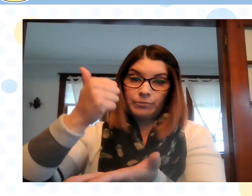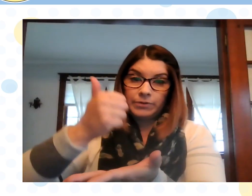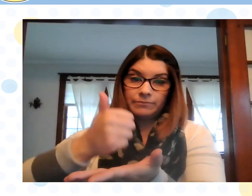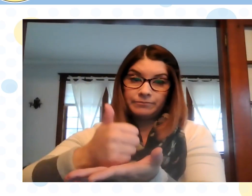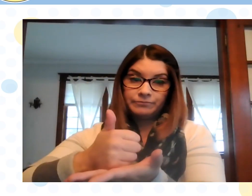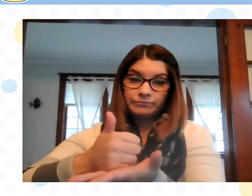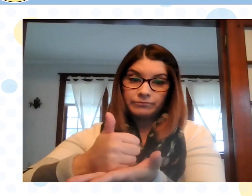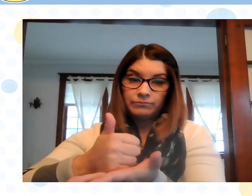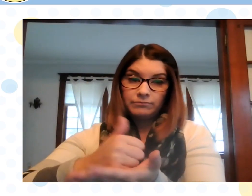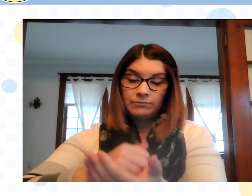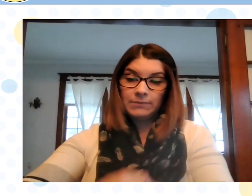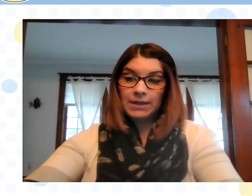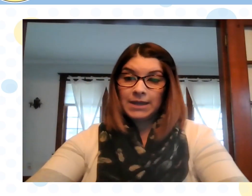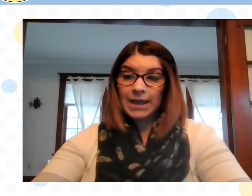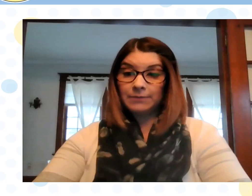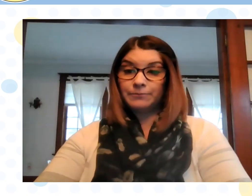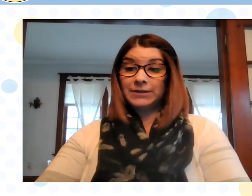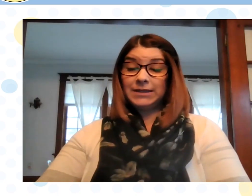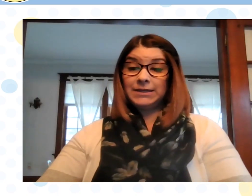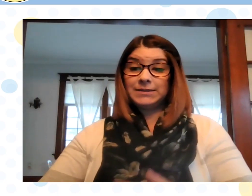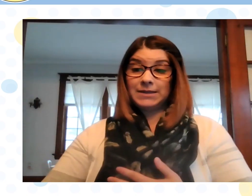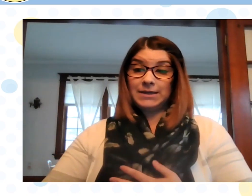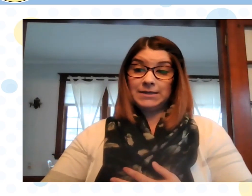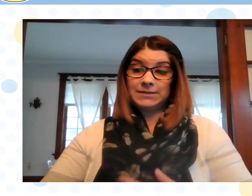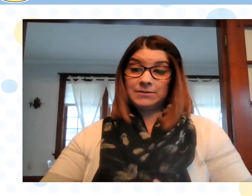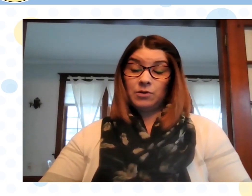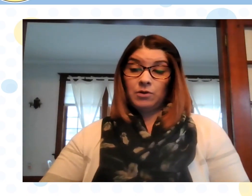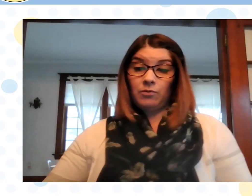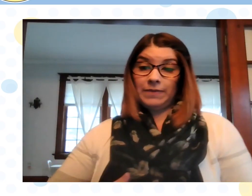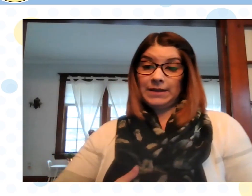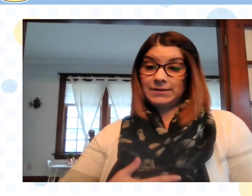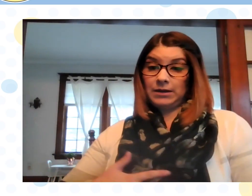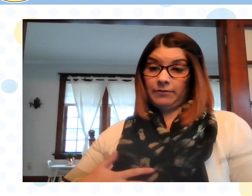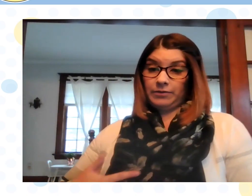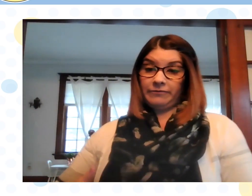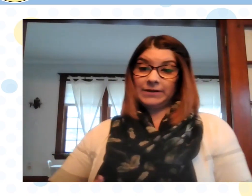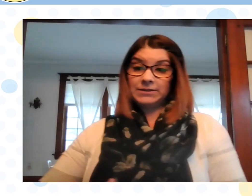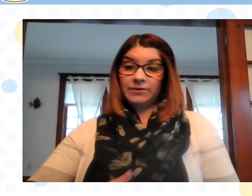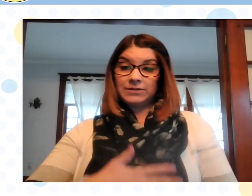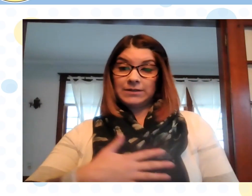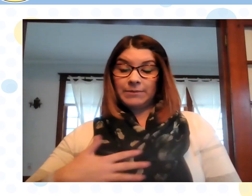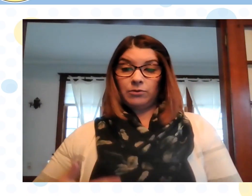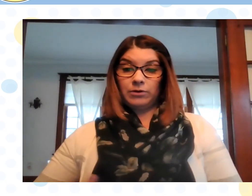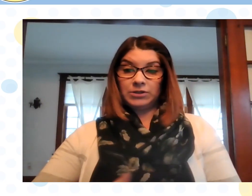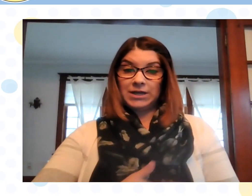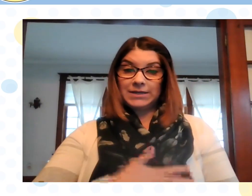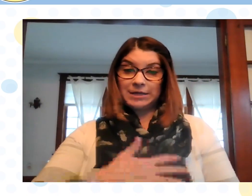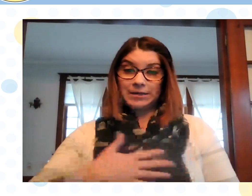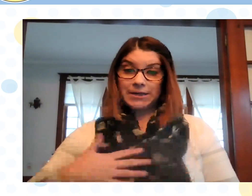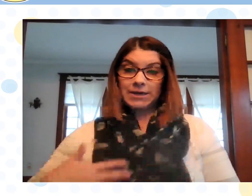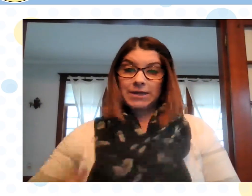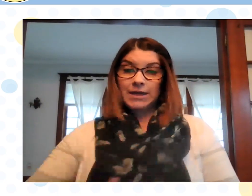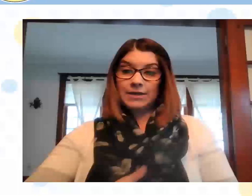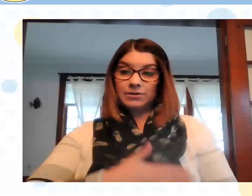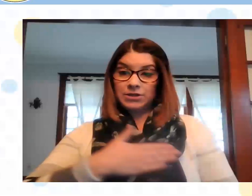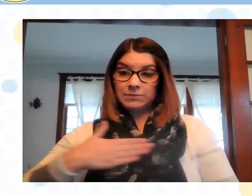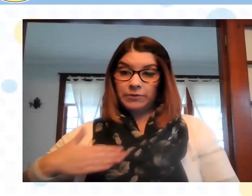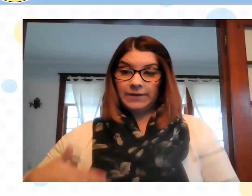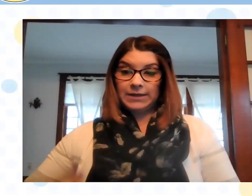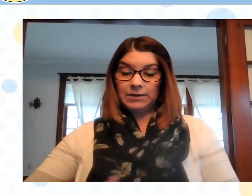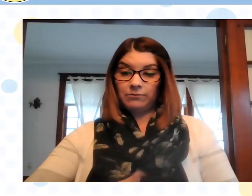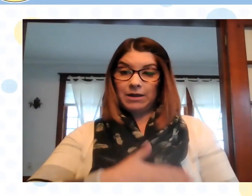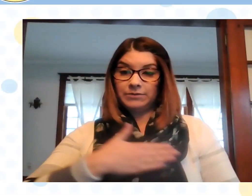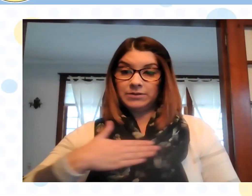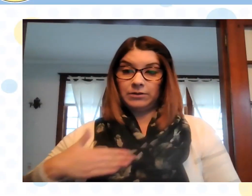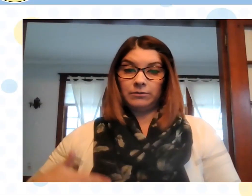Help. And please is one that's kind of on the front of your stomach or chest area, and you're just moving